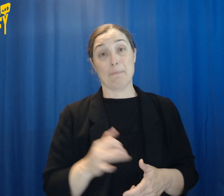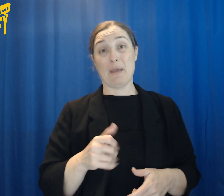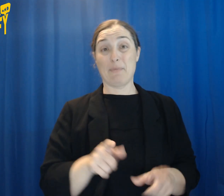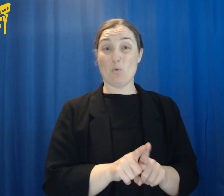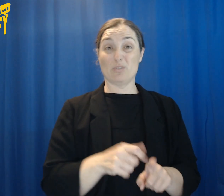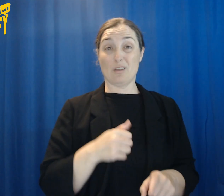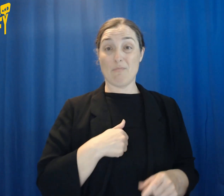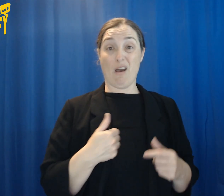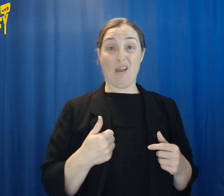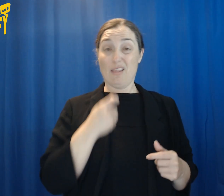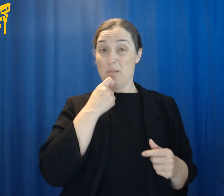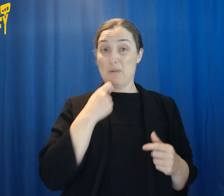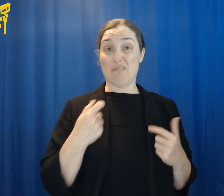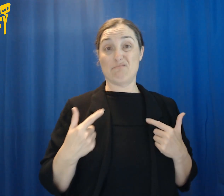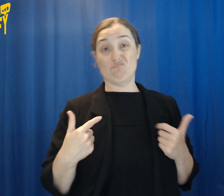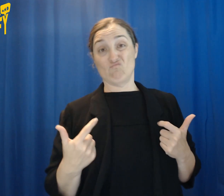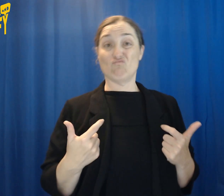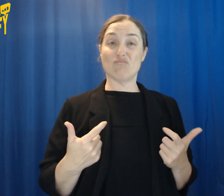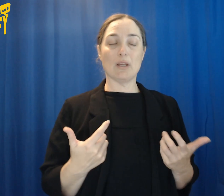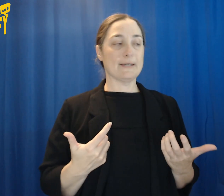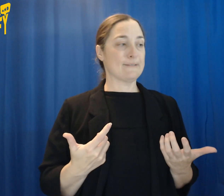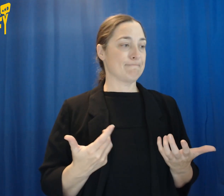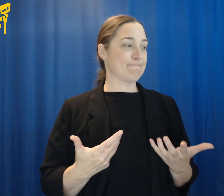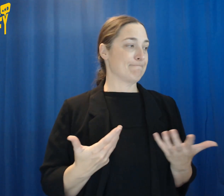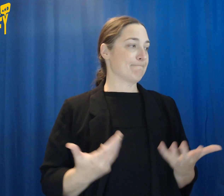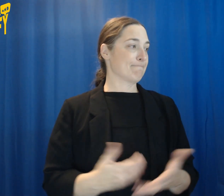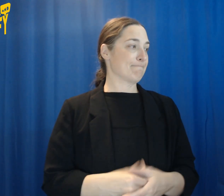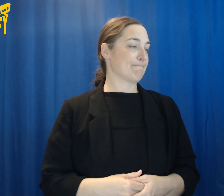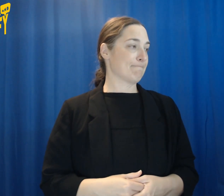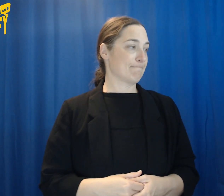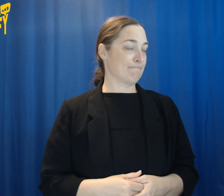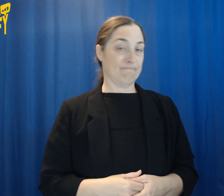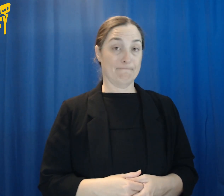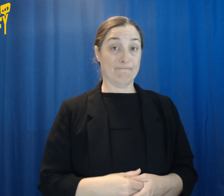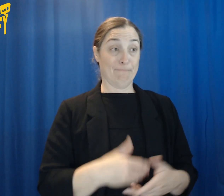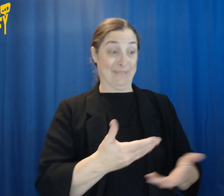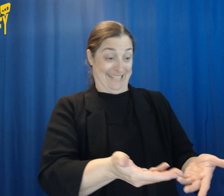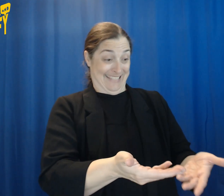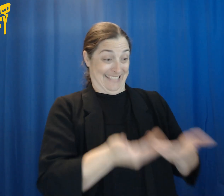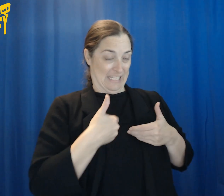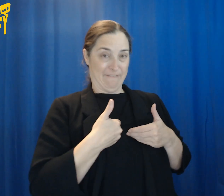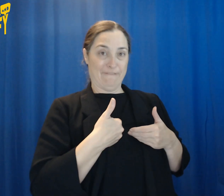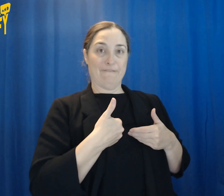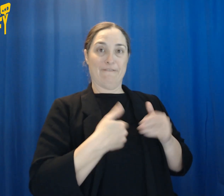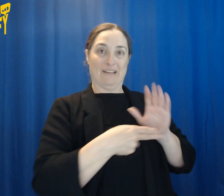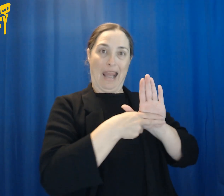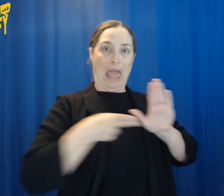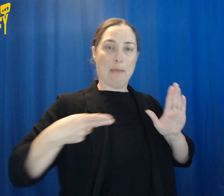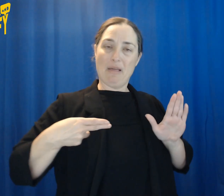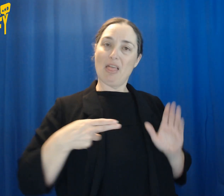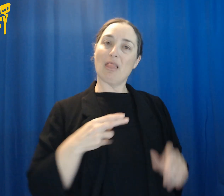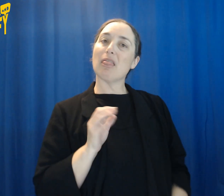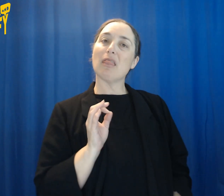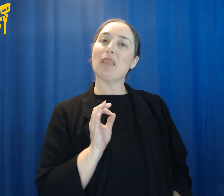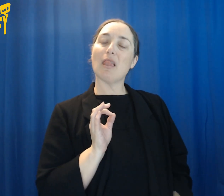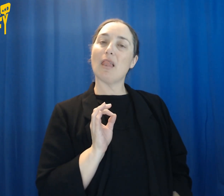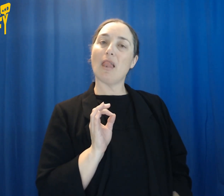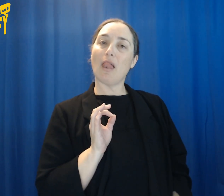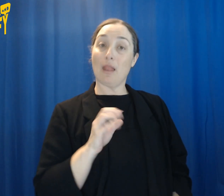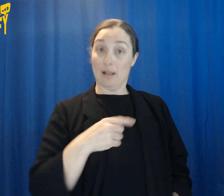that I didn't have a condition thrust upon me, and being a puzzle was more